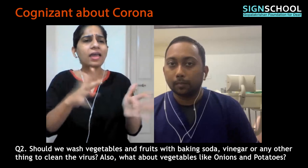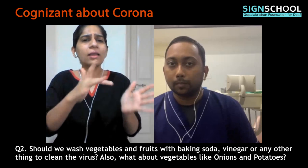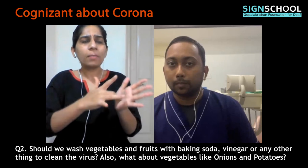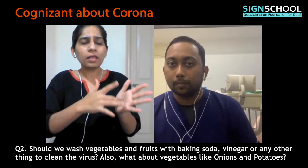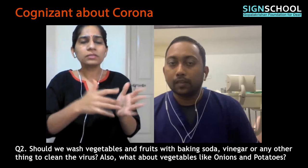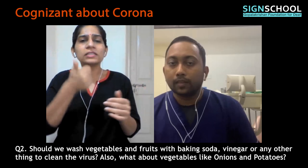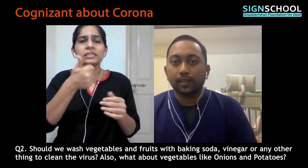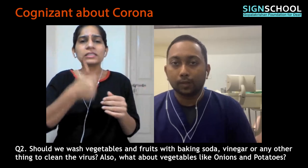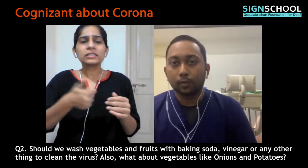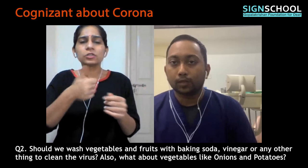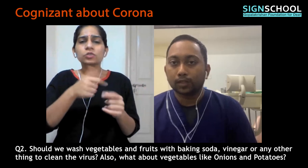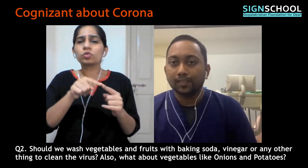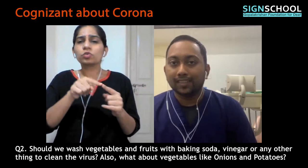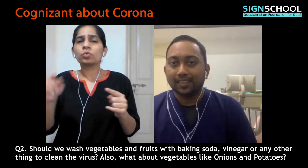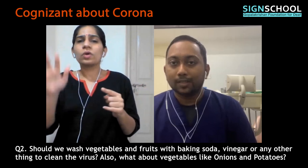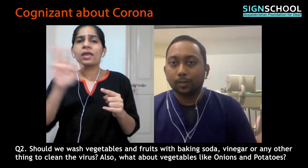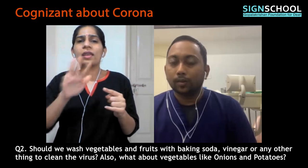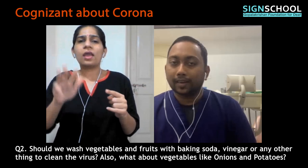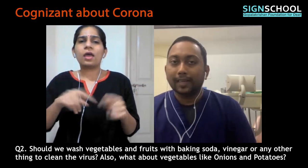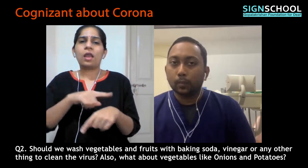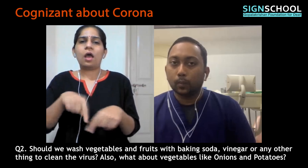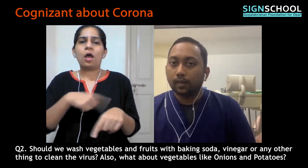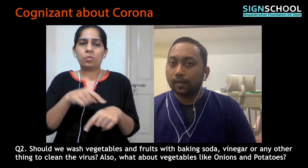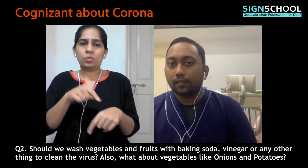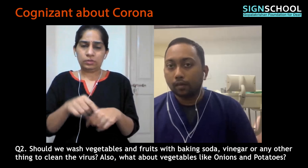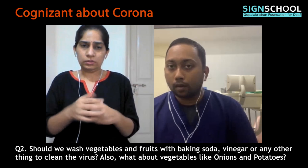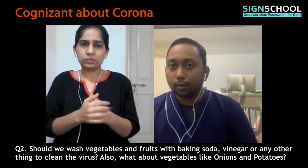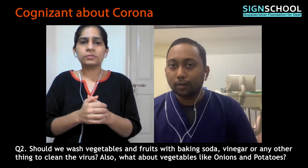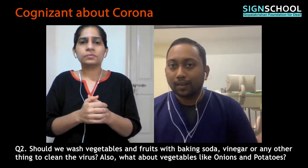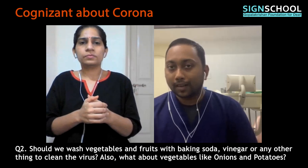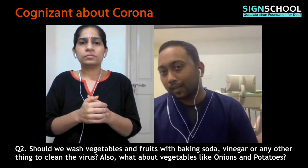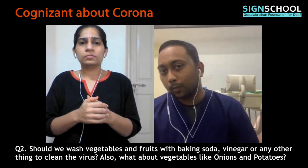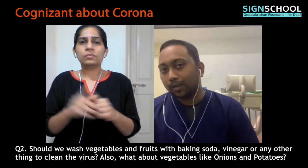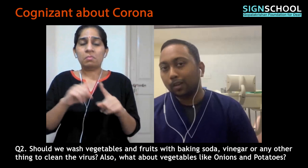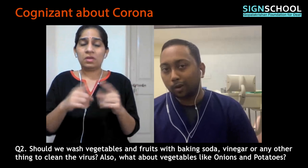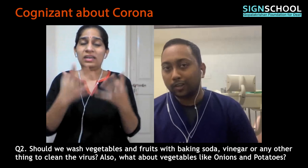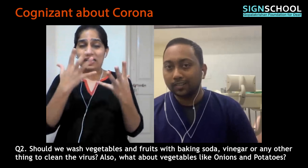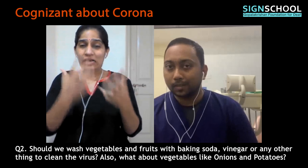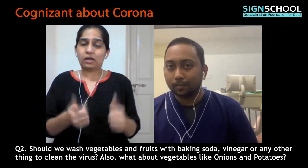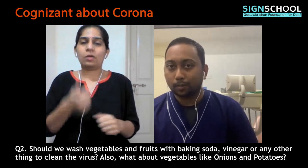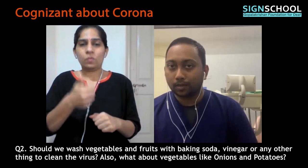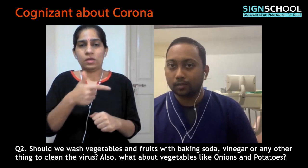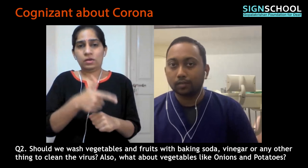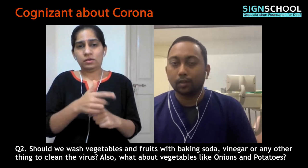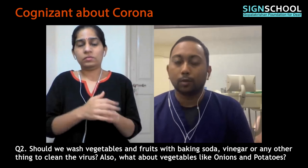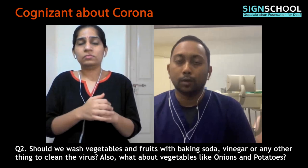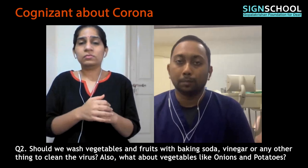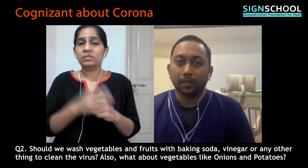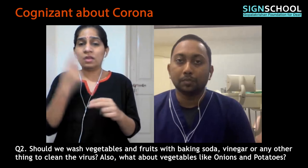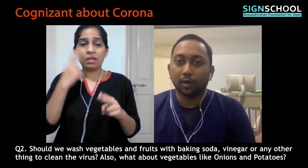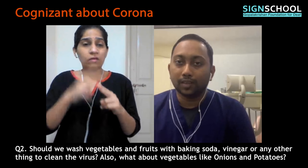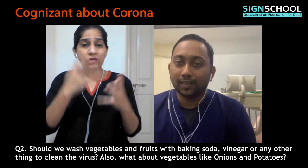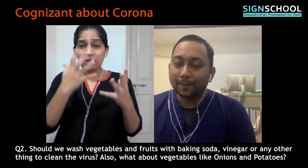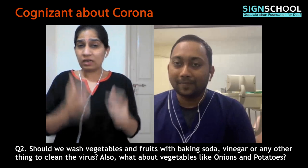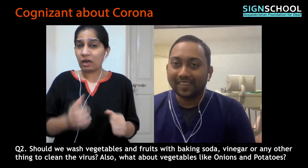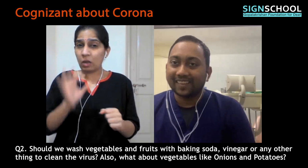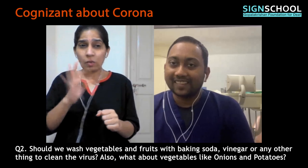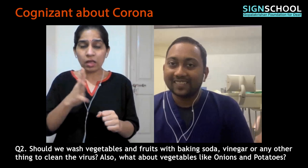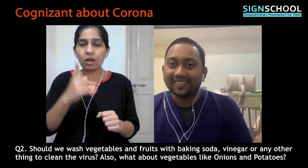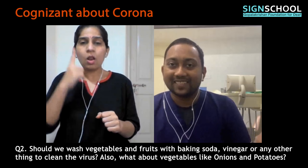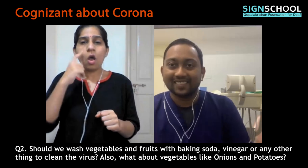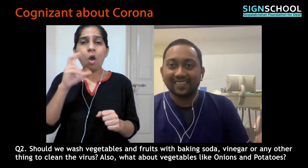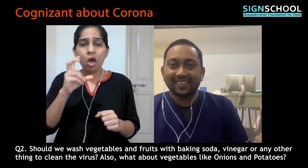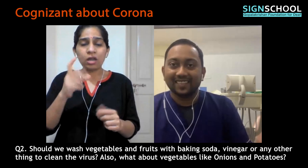minimum, and after that you can use it. So dry it well, and if you're not going to dry it well, onions and potatoes are going to be spoiled.